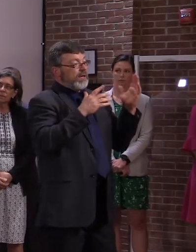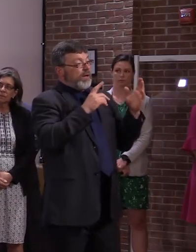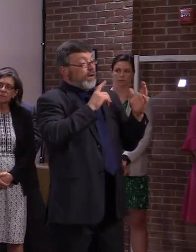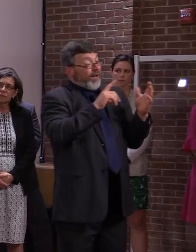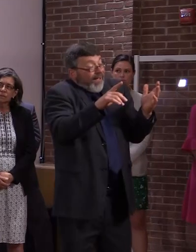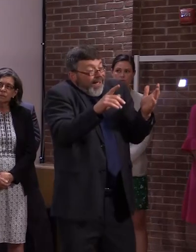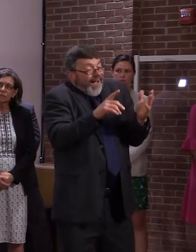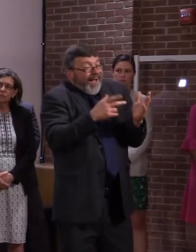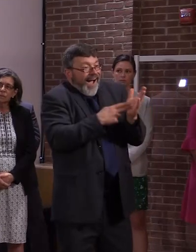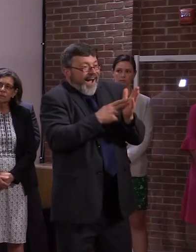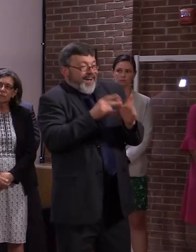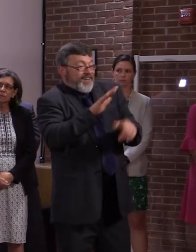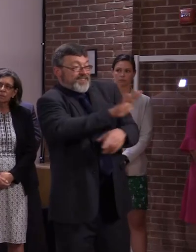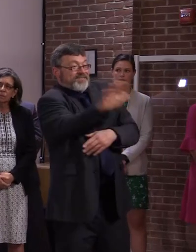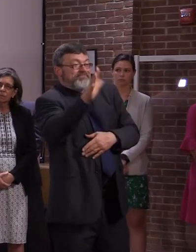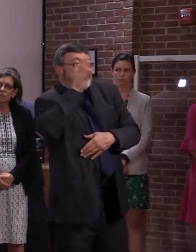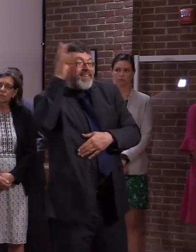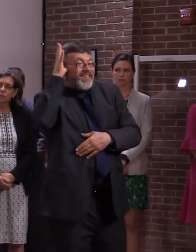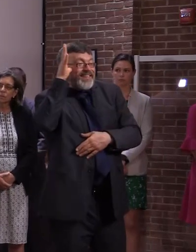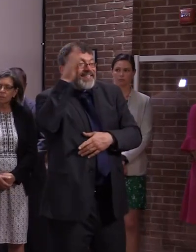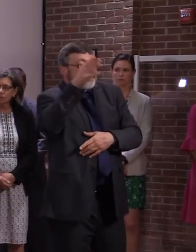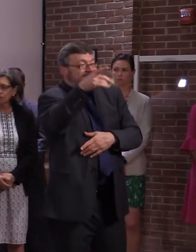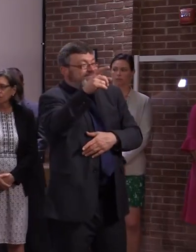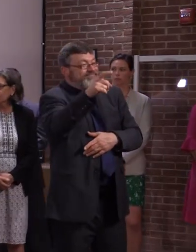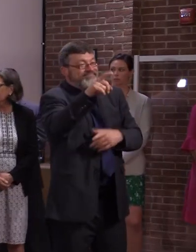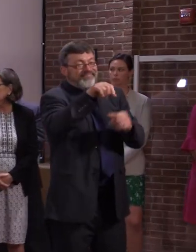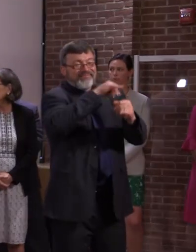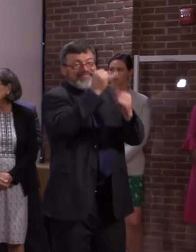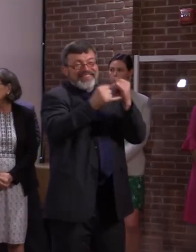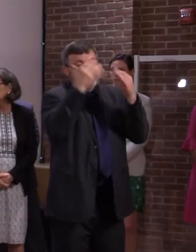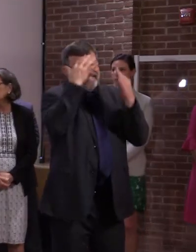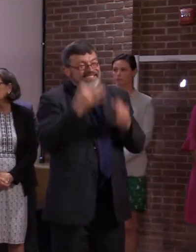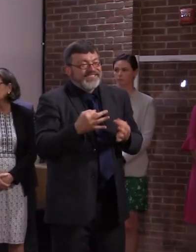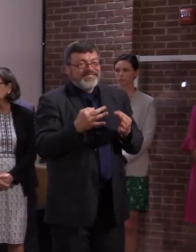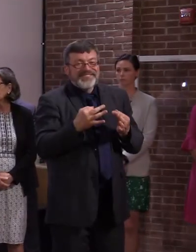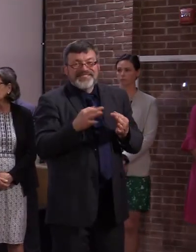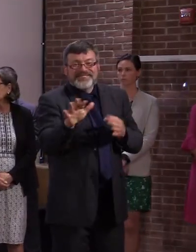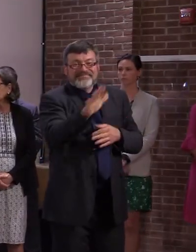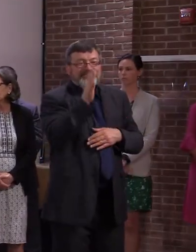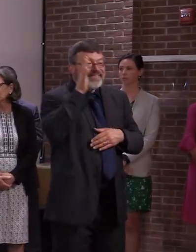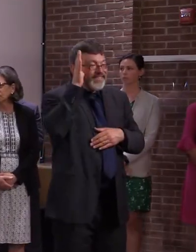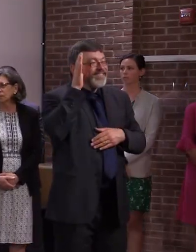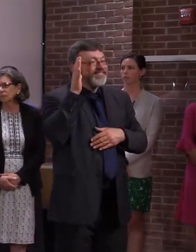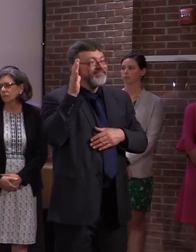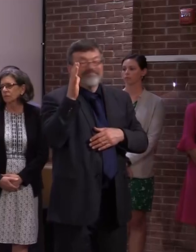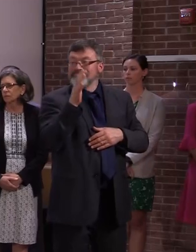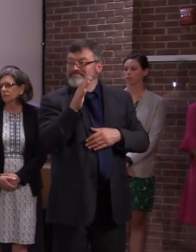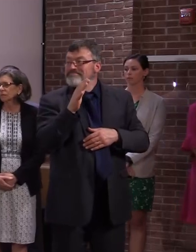families, to make decisions about their kids. But I might ask Dr. Levine to comment further.